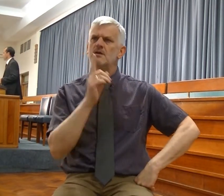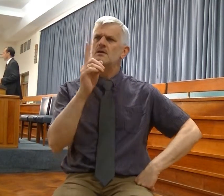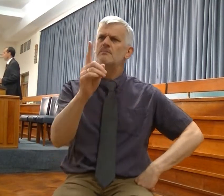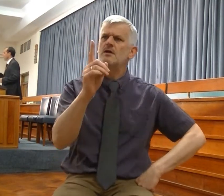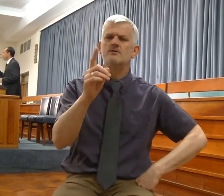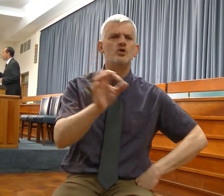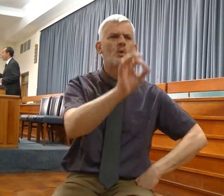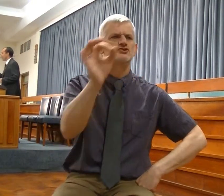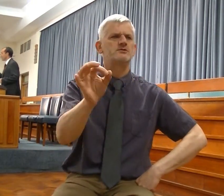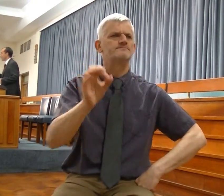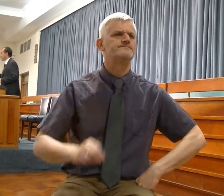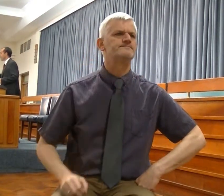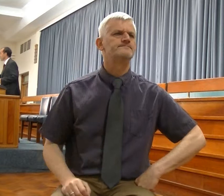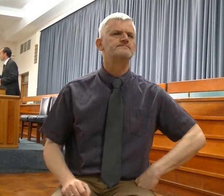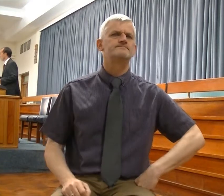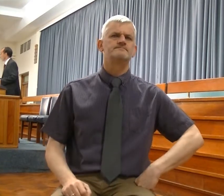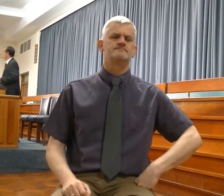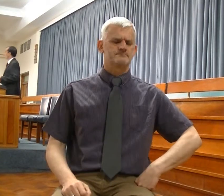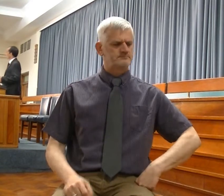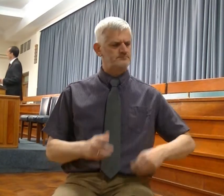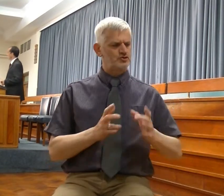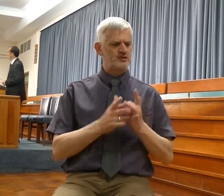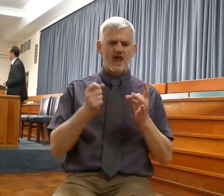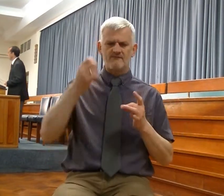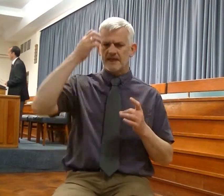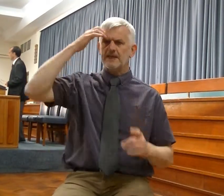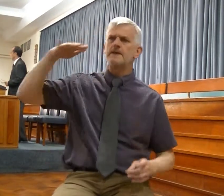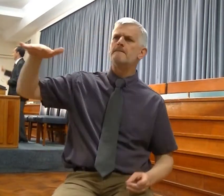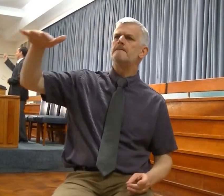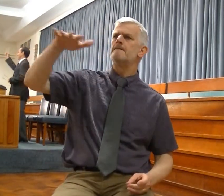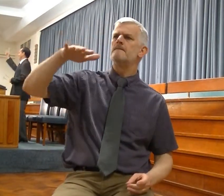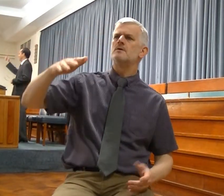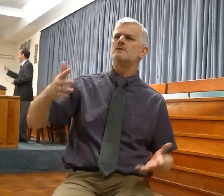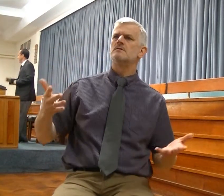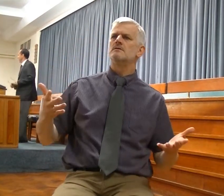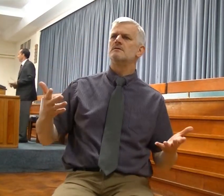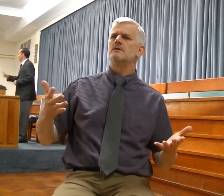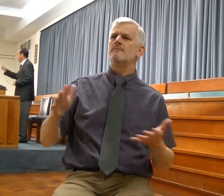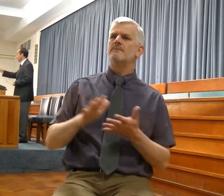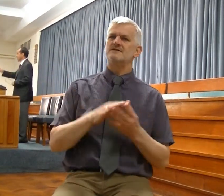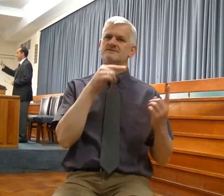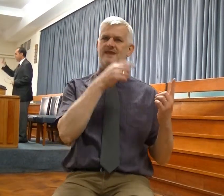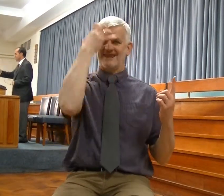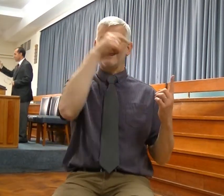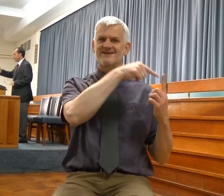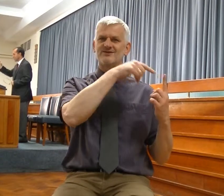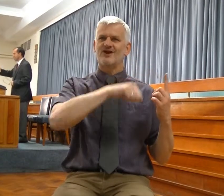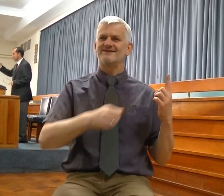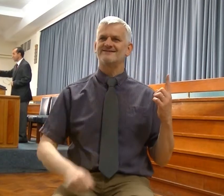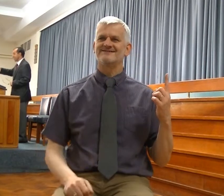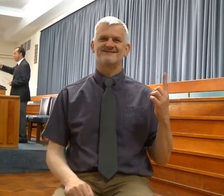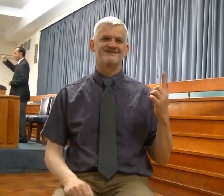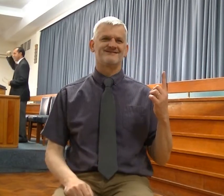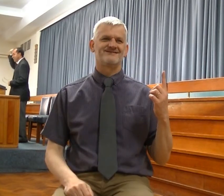you, brothers and sisters, if the Lord has a kingdom, who is he? He's a king. Oh yes,